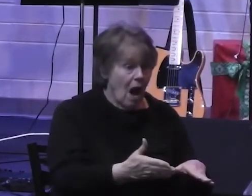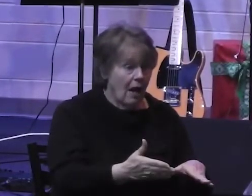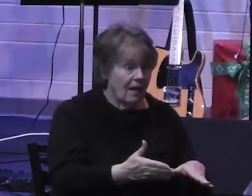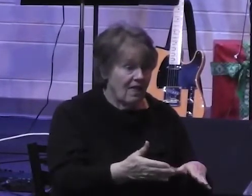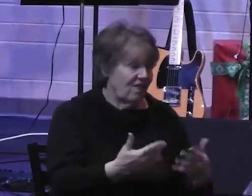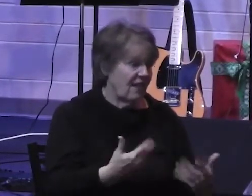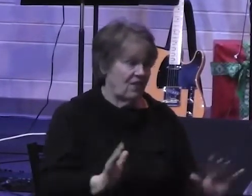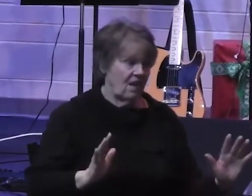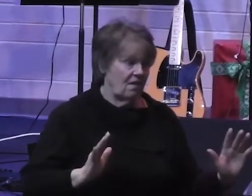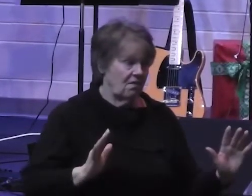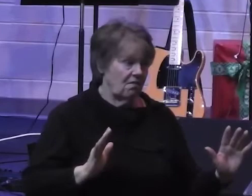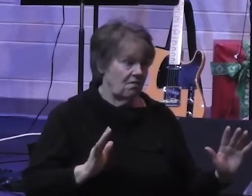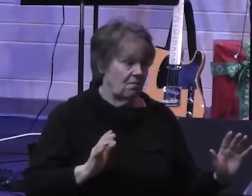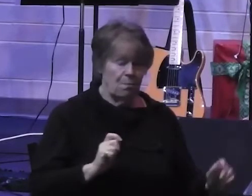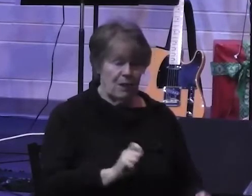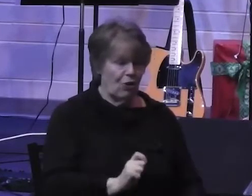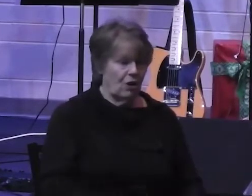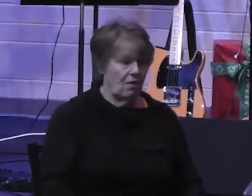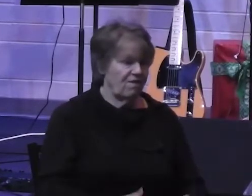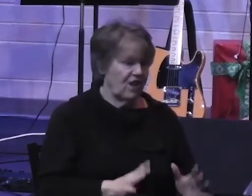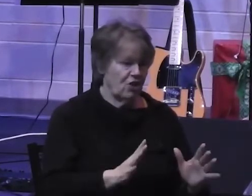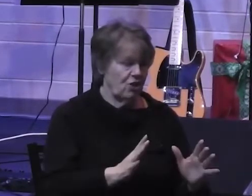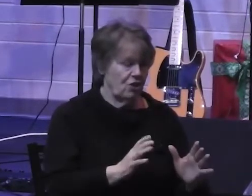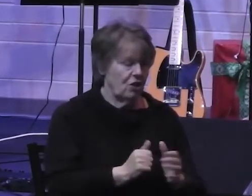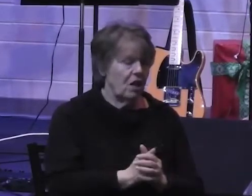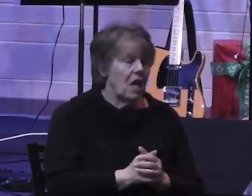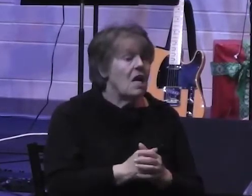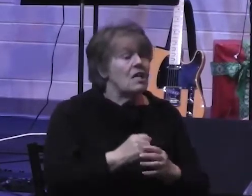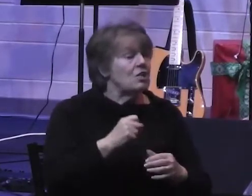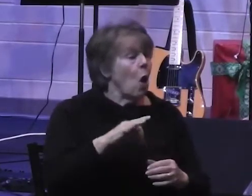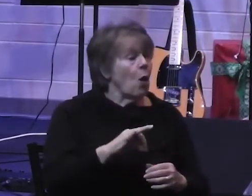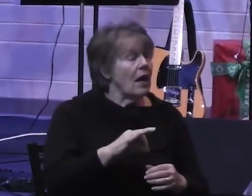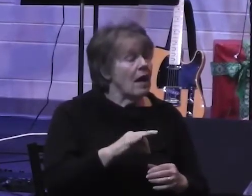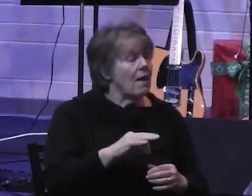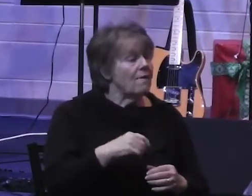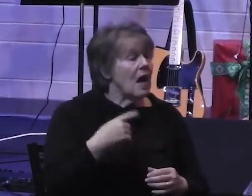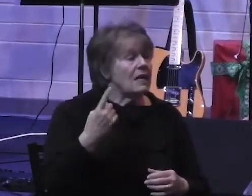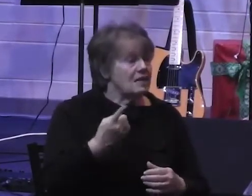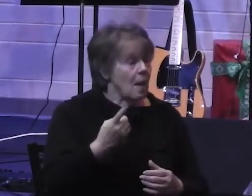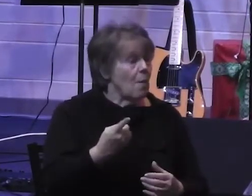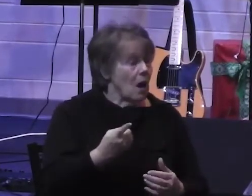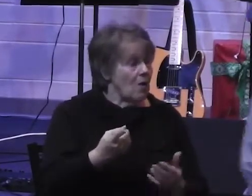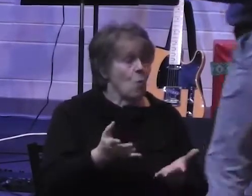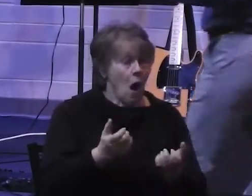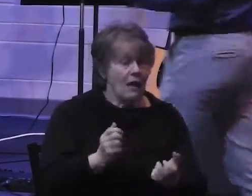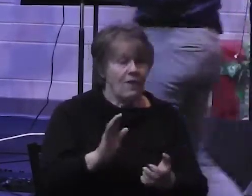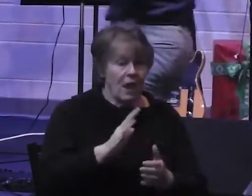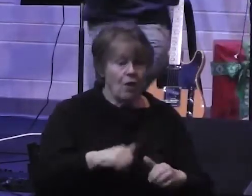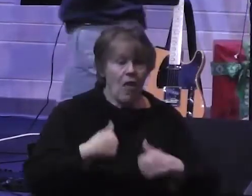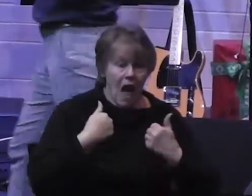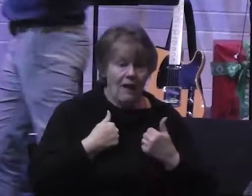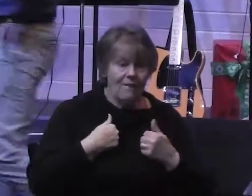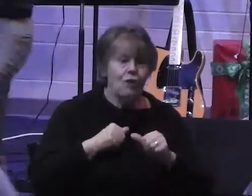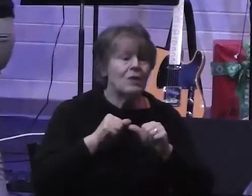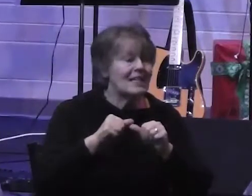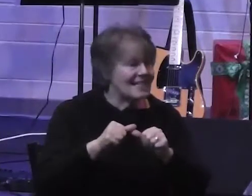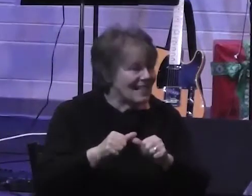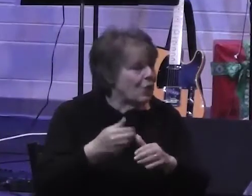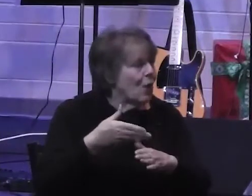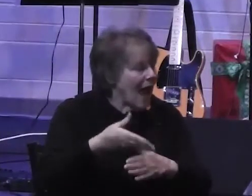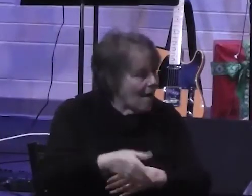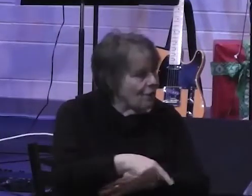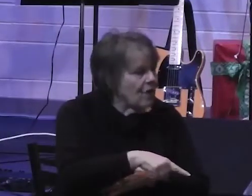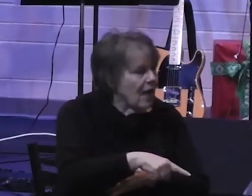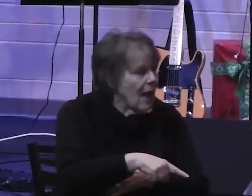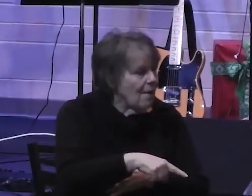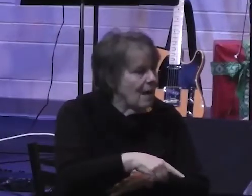and then that was it. And so if somebody were to have their life carry on after them, the only way that happens is